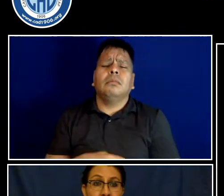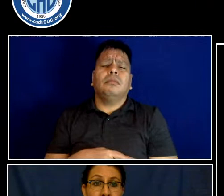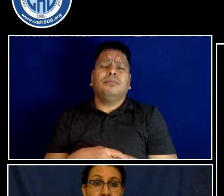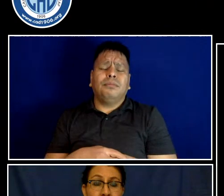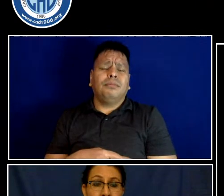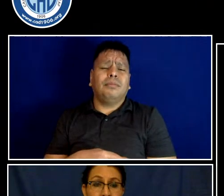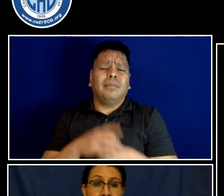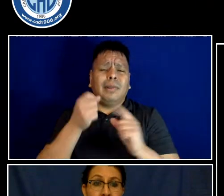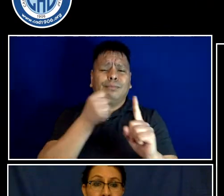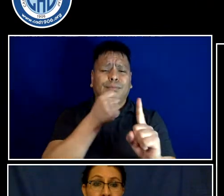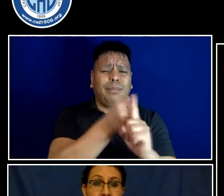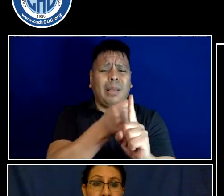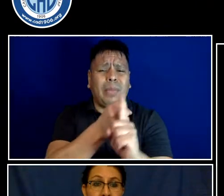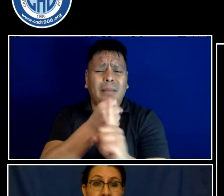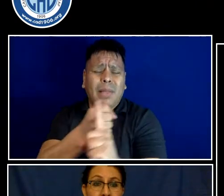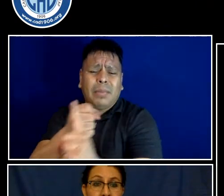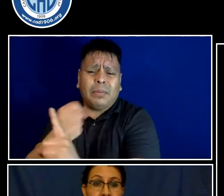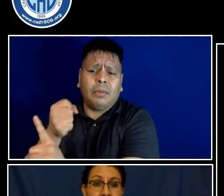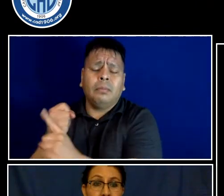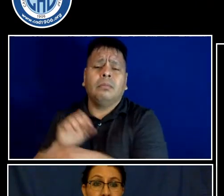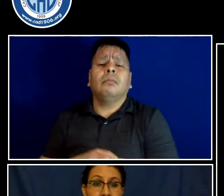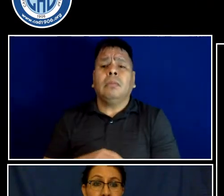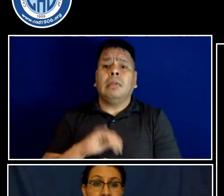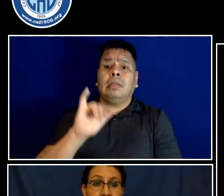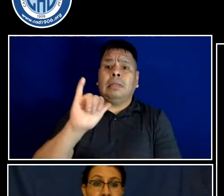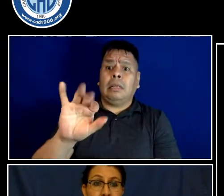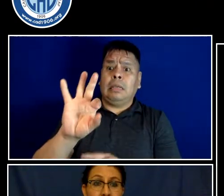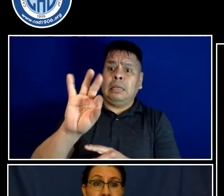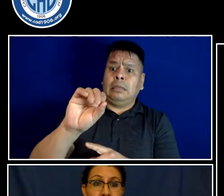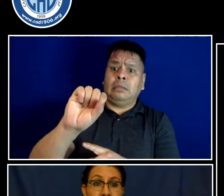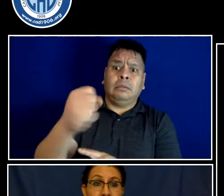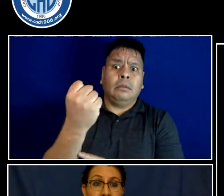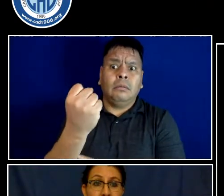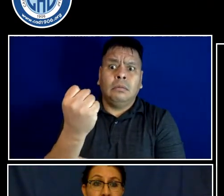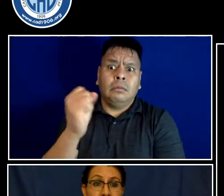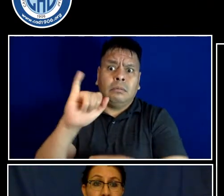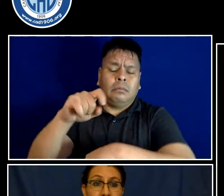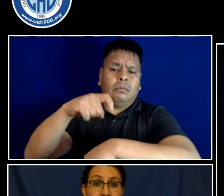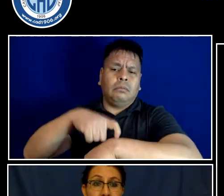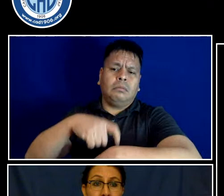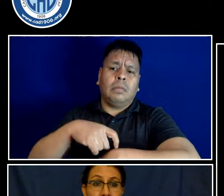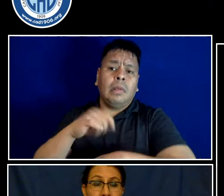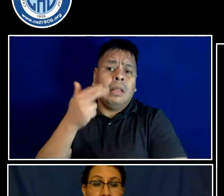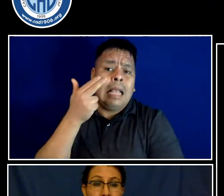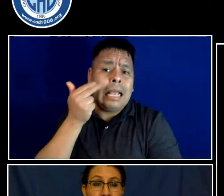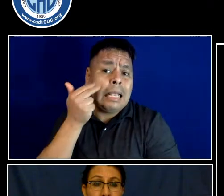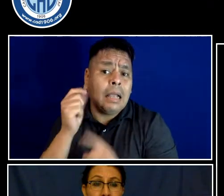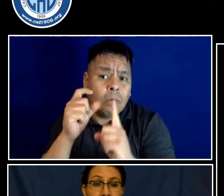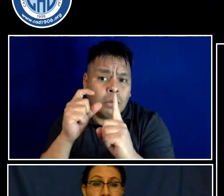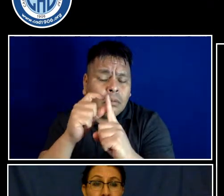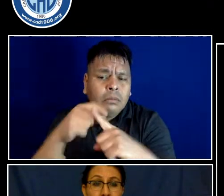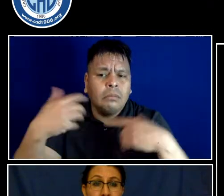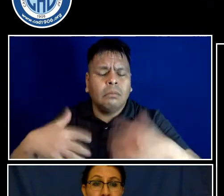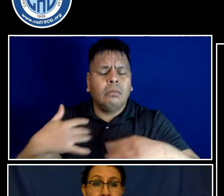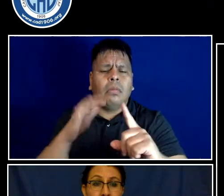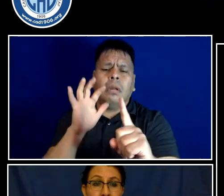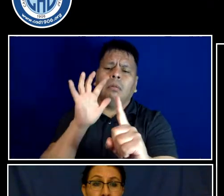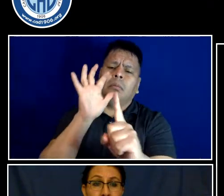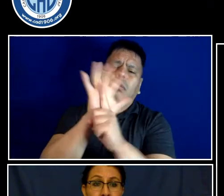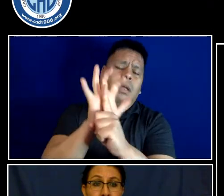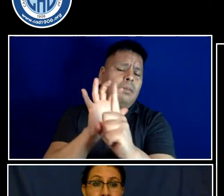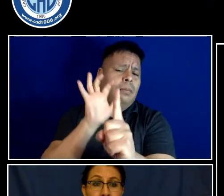to acknowledge that. However, we can also acknowledge acts of resistance that happened along the way.